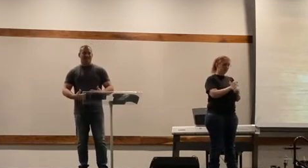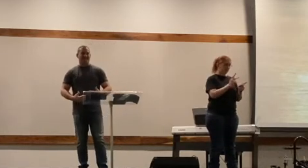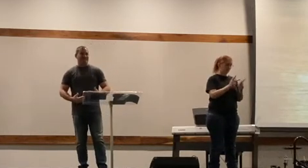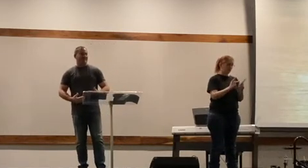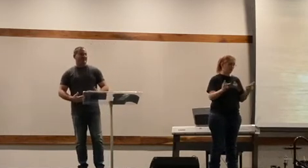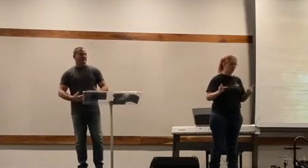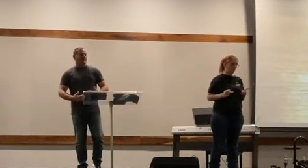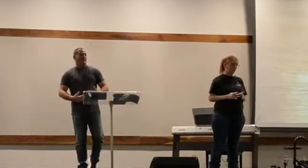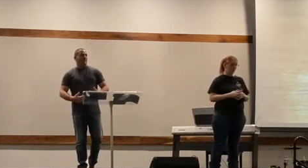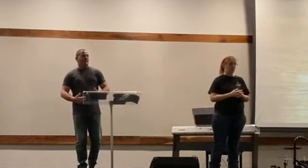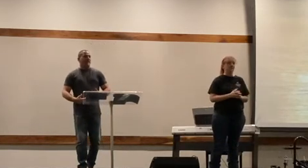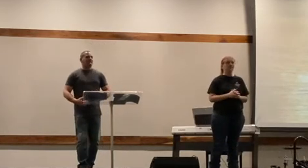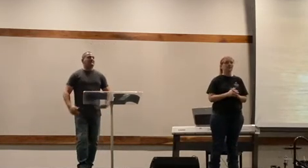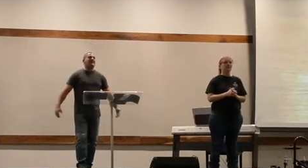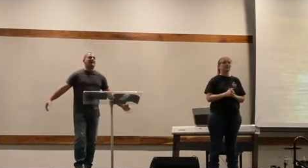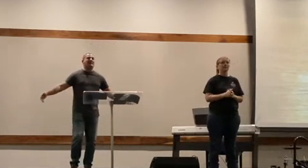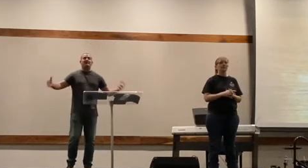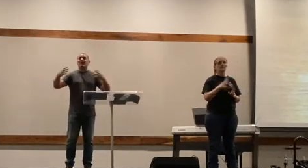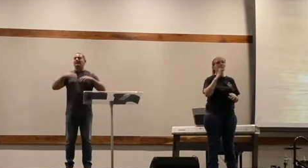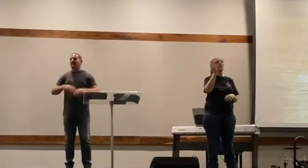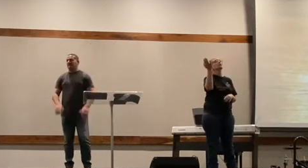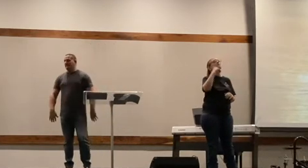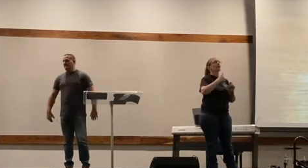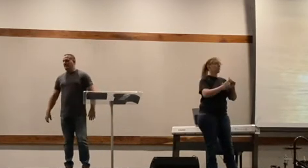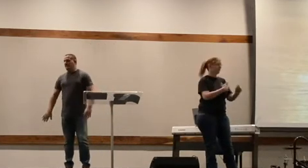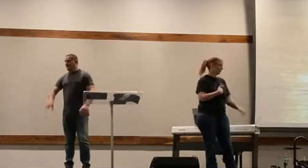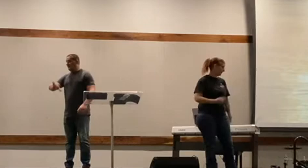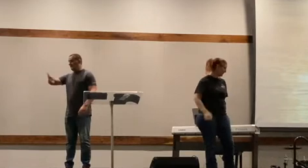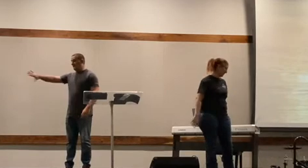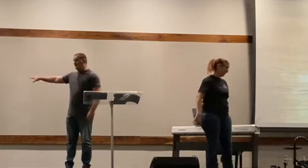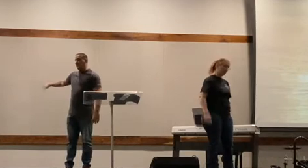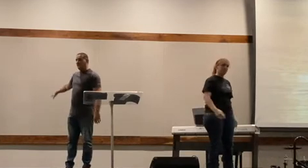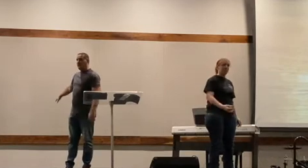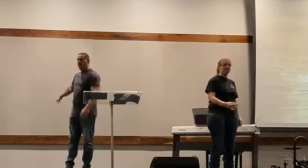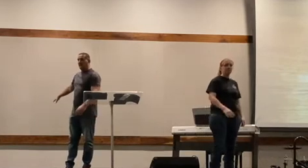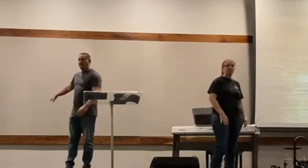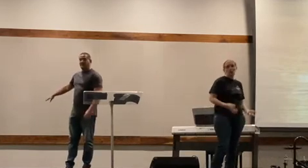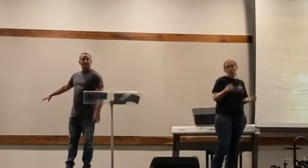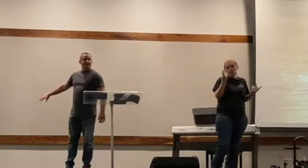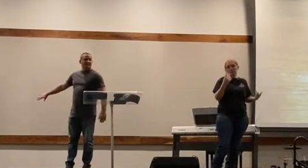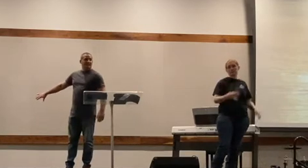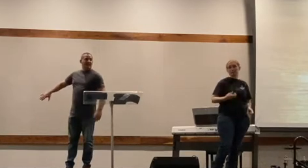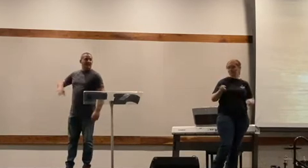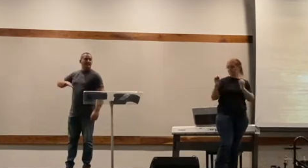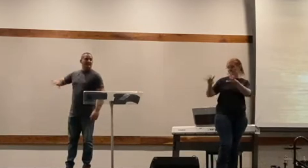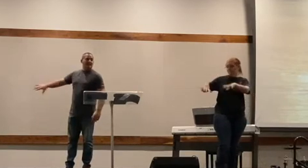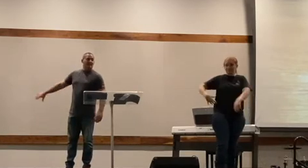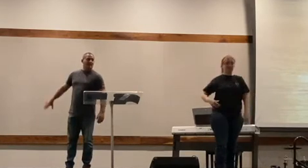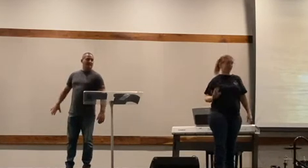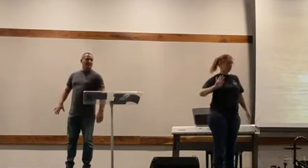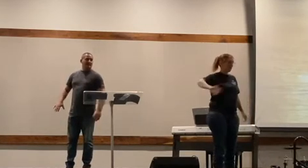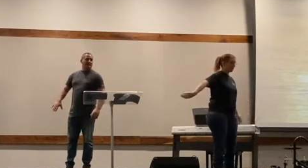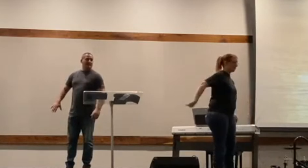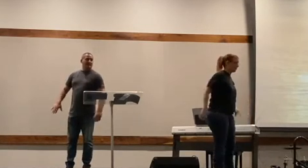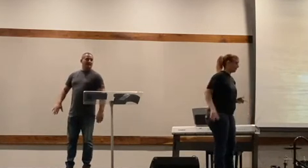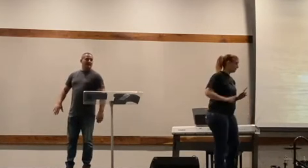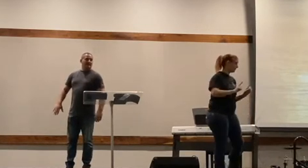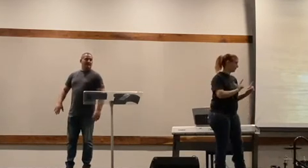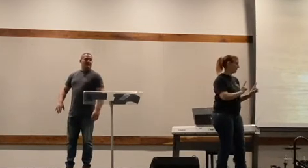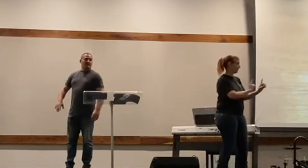workplace. And says, "Hey man, come follow me." They leave everything behind. Everything.